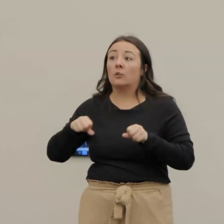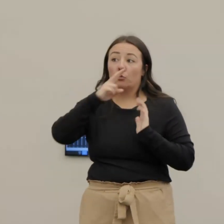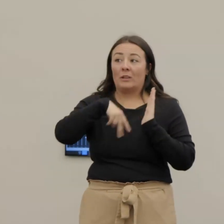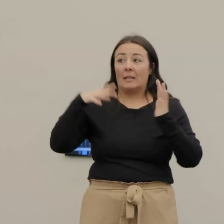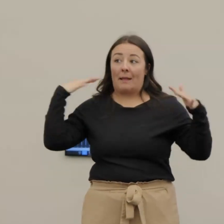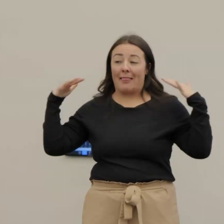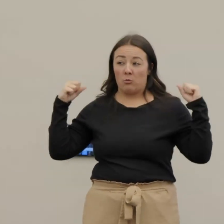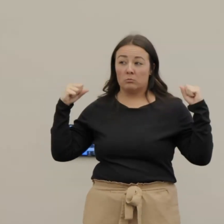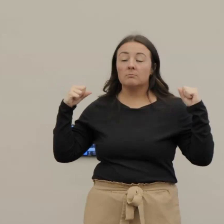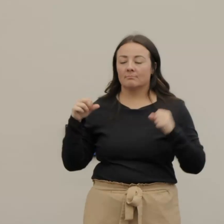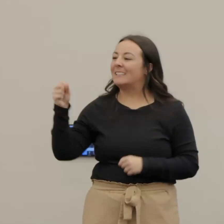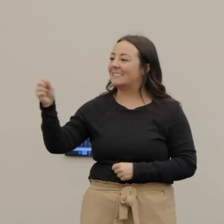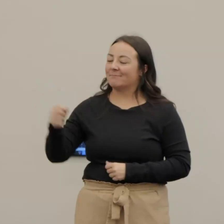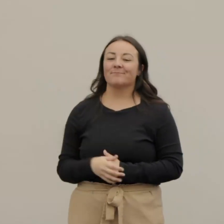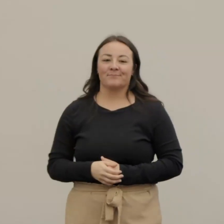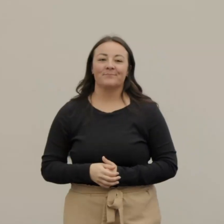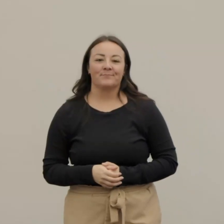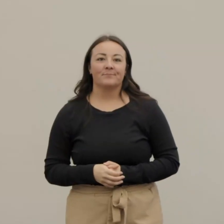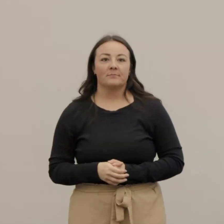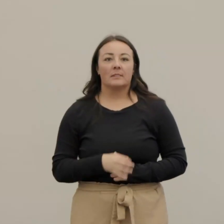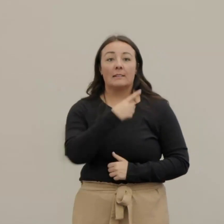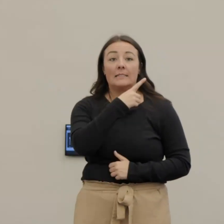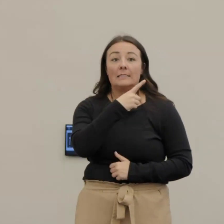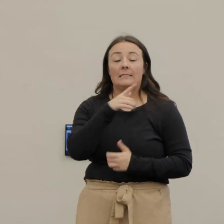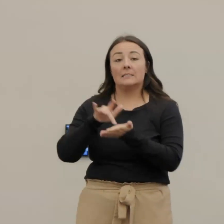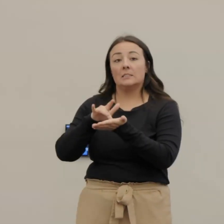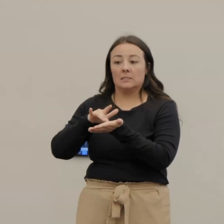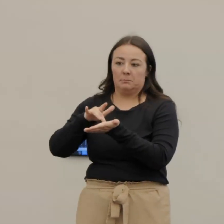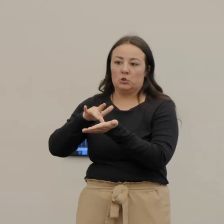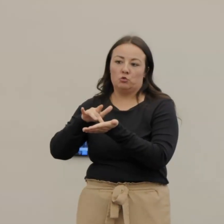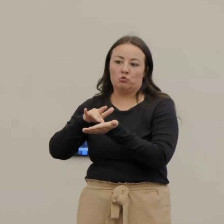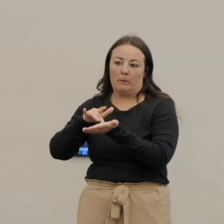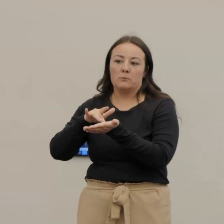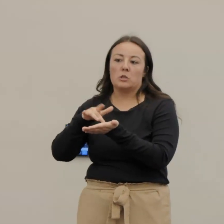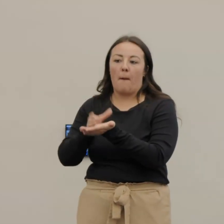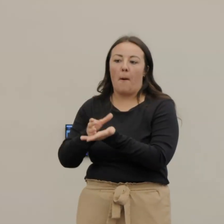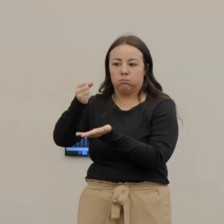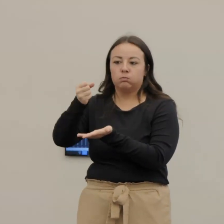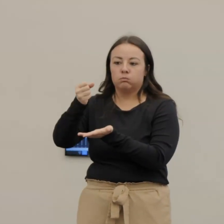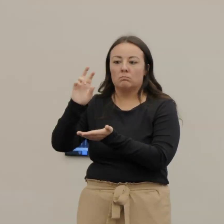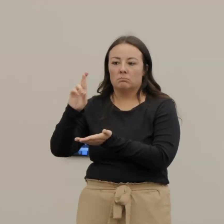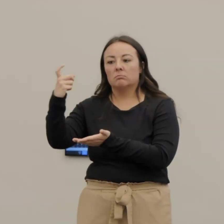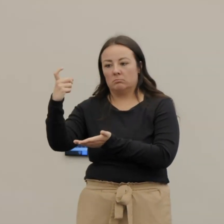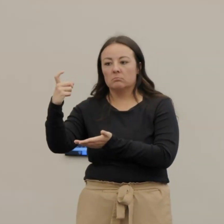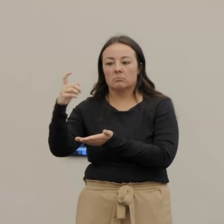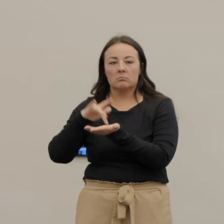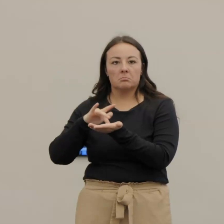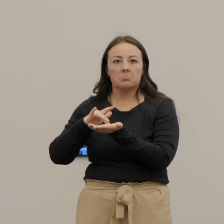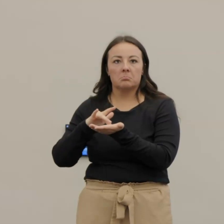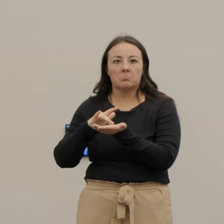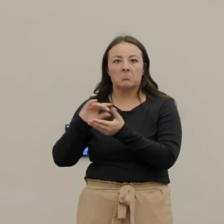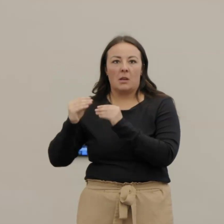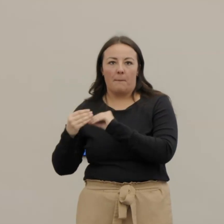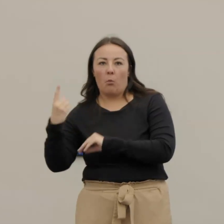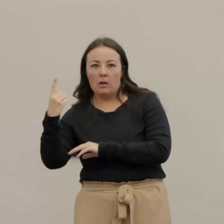Yes, this is a prescription bottle, and I'm calling it prescription 1. It does